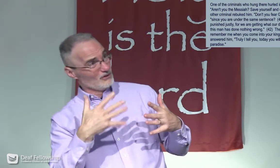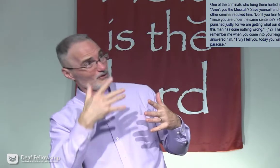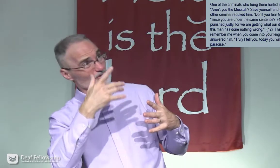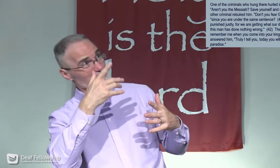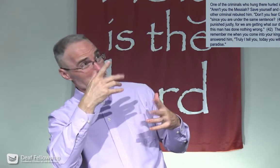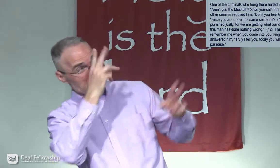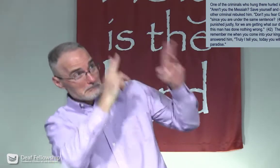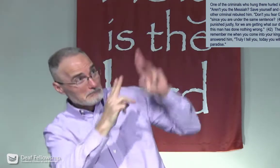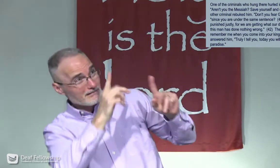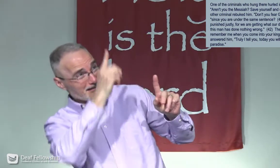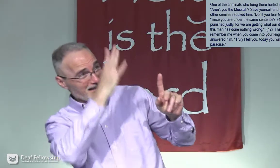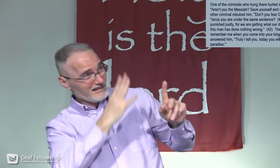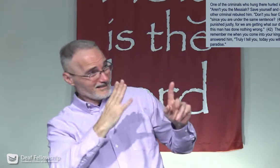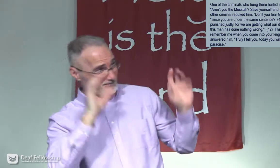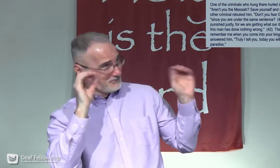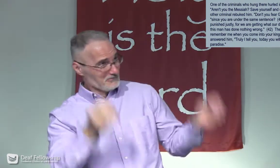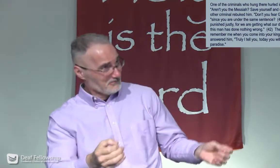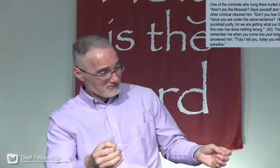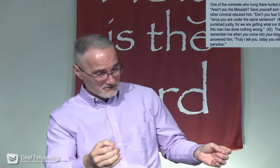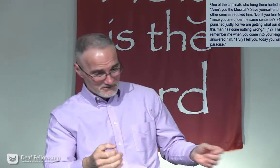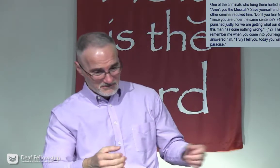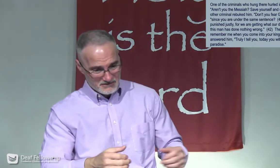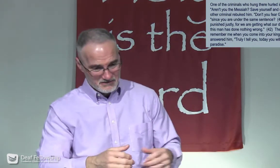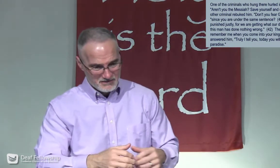"Don't you fear God?" he said.